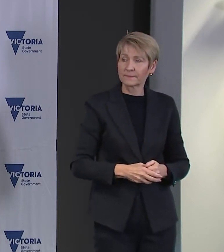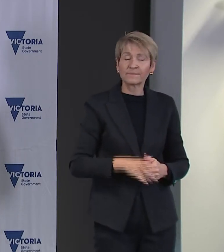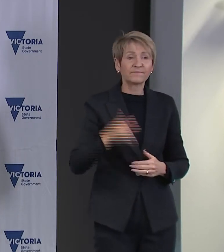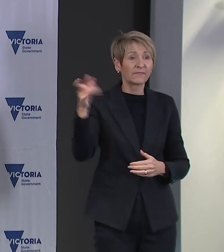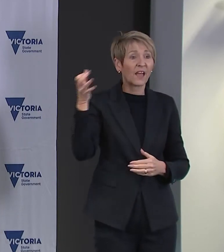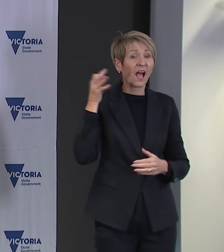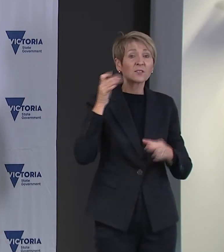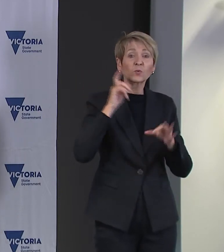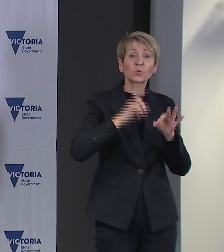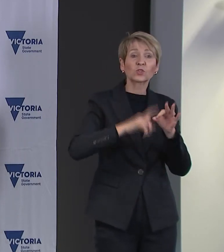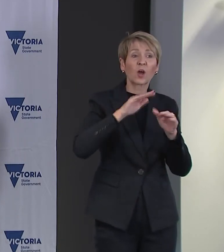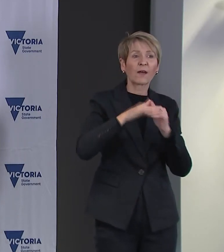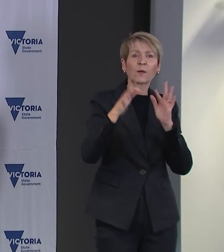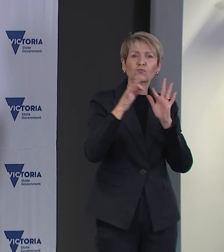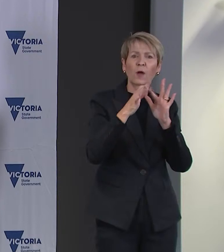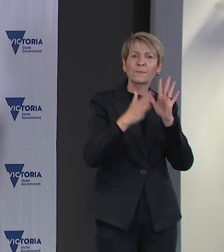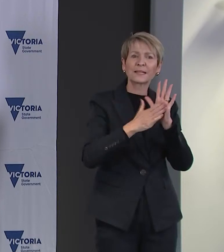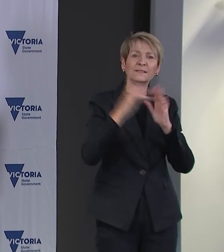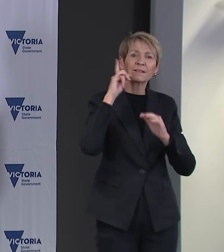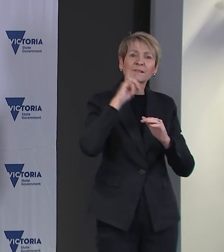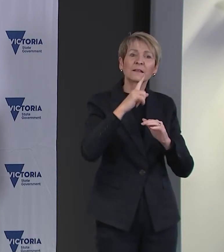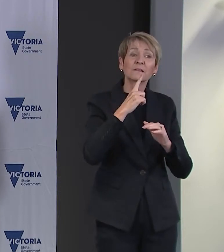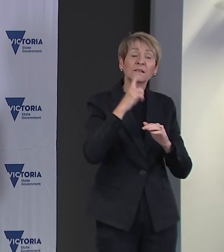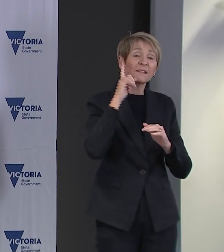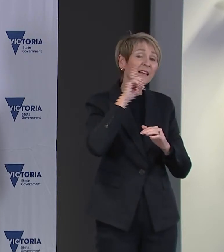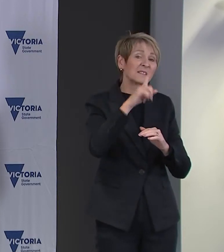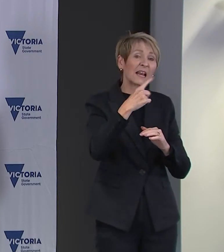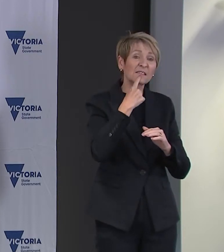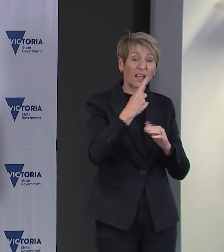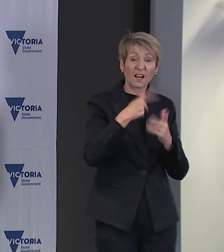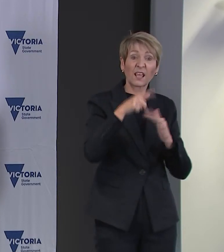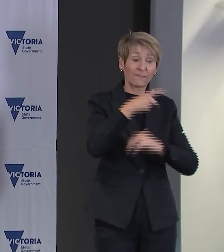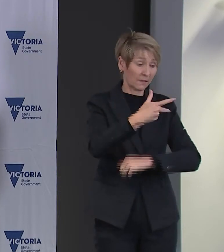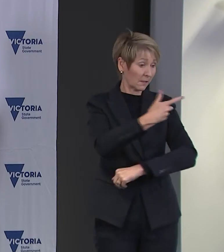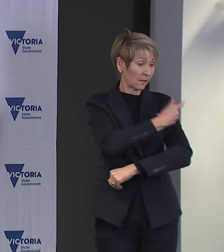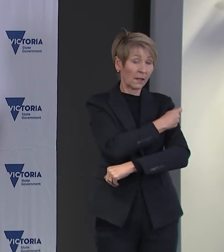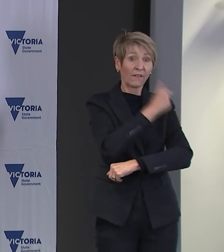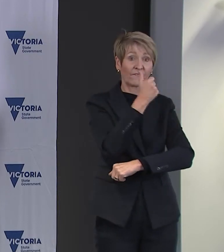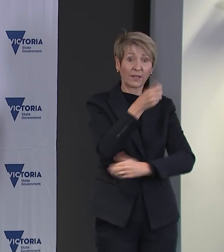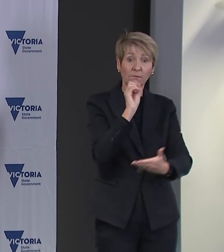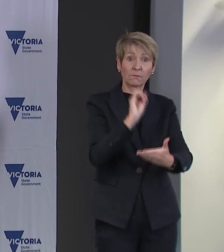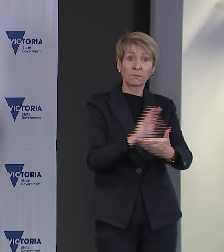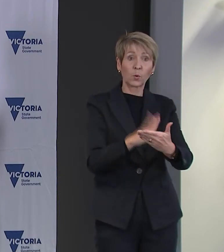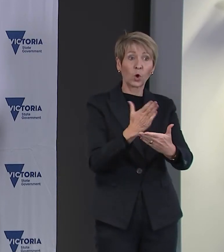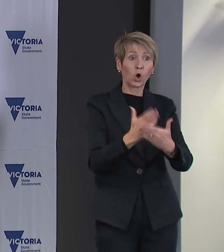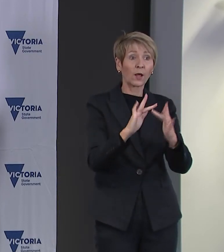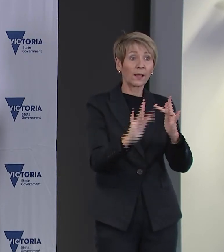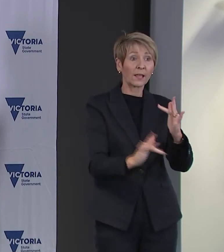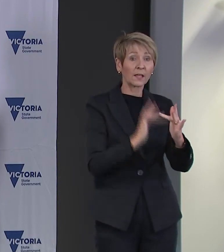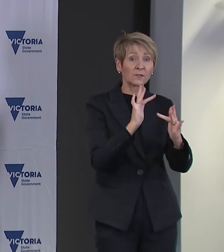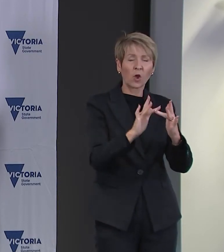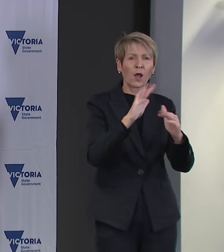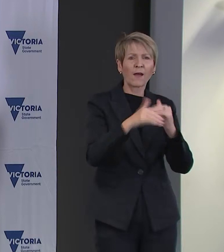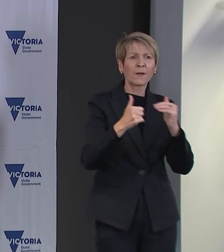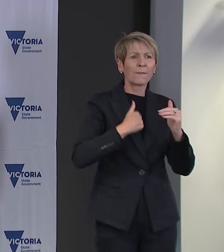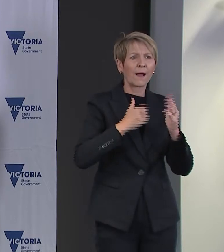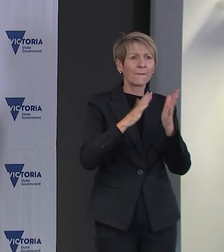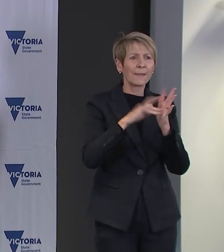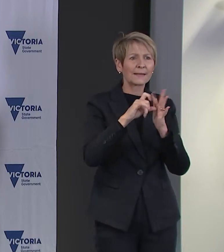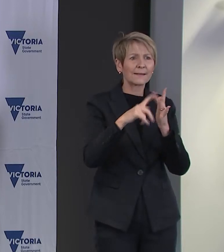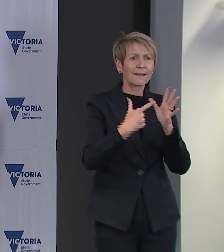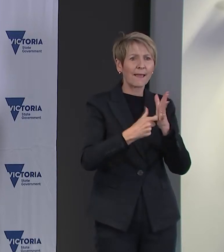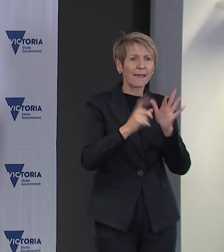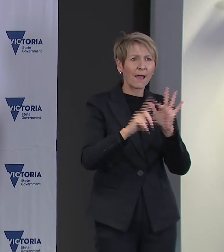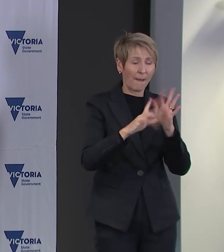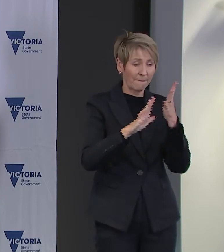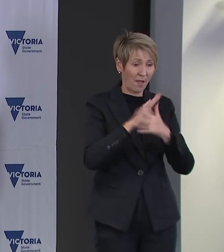principle level, if you've had 2 vaccines down the track later this year, when there are hopefully many more people who've had 2 shots,